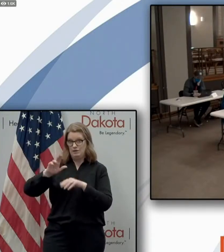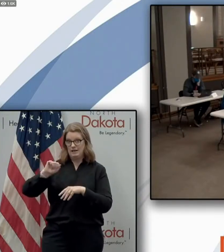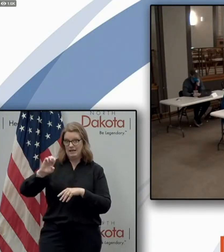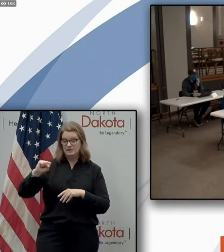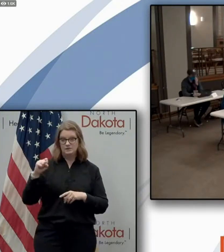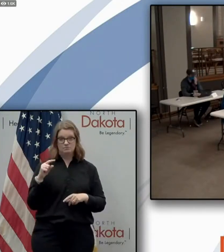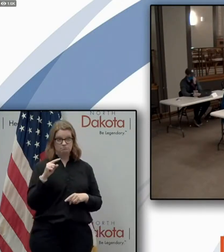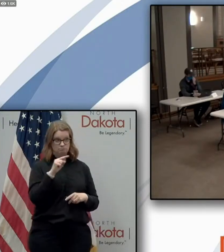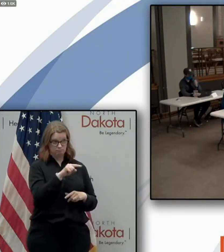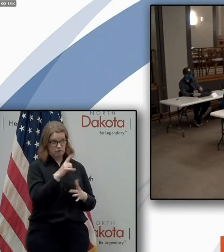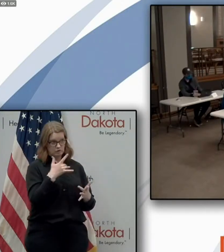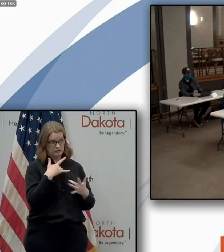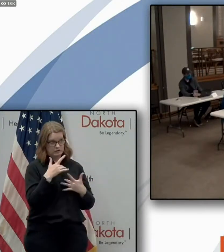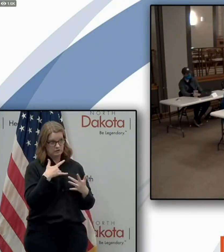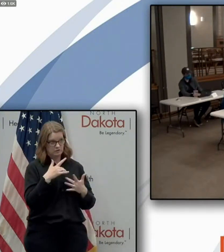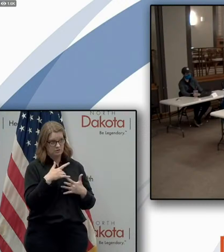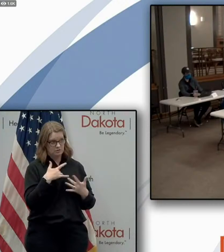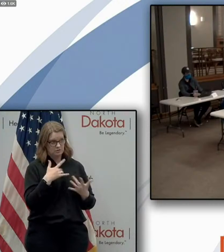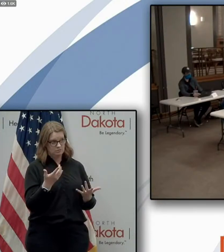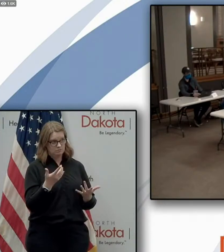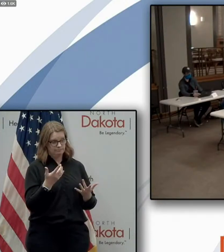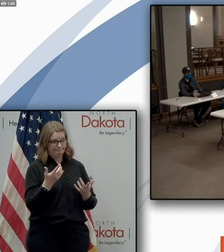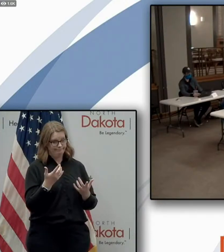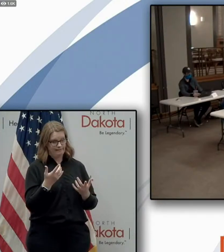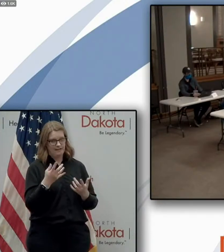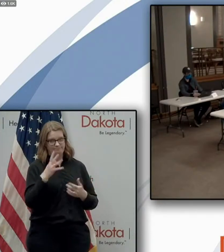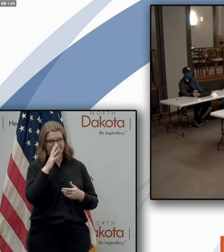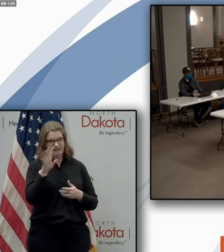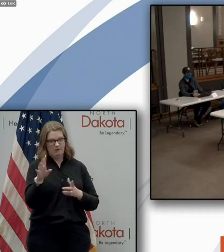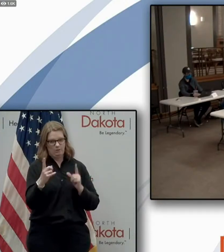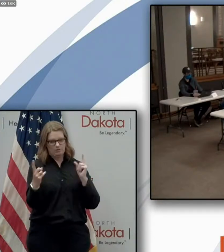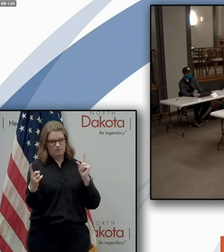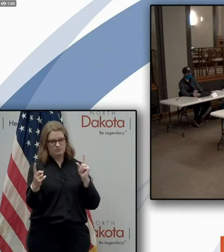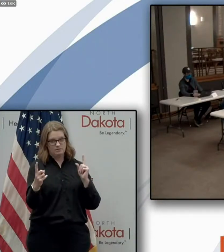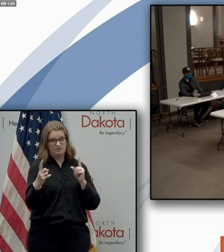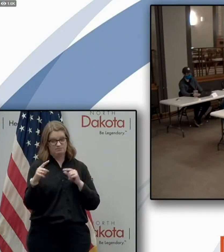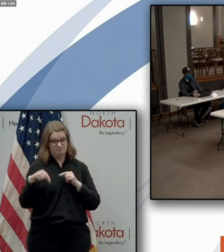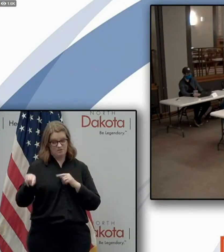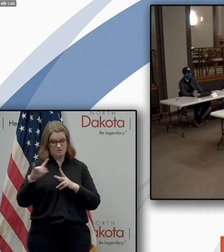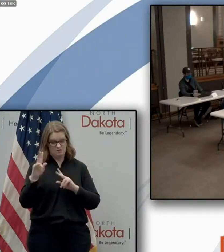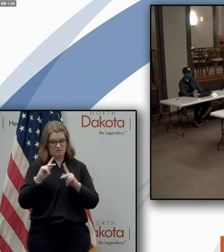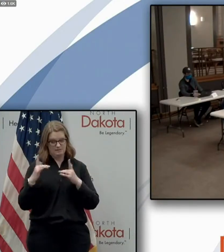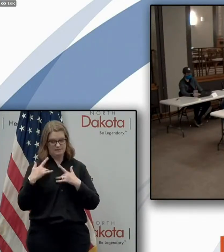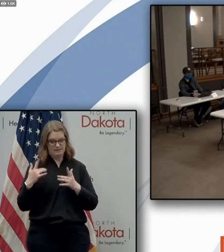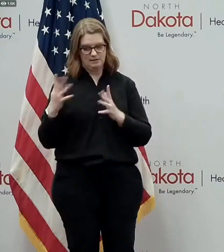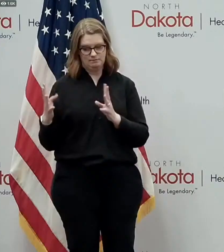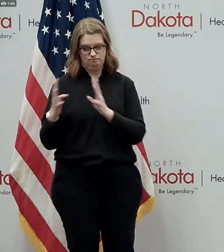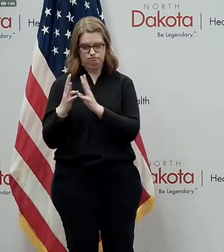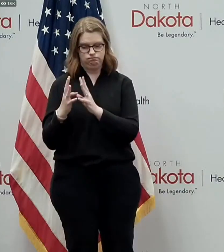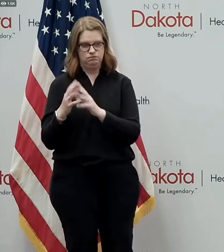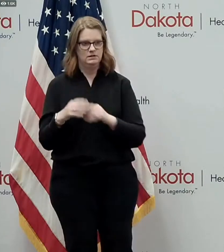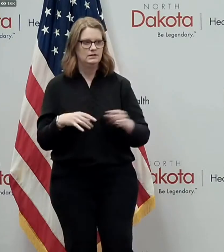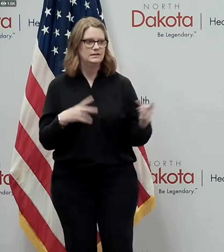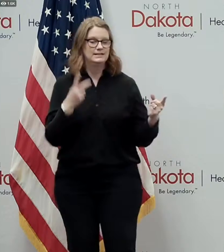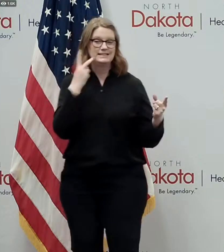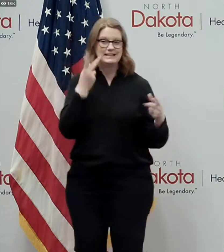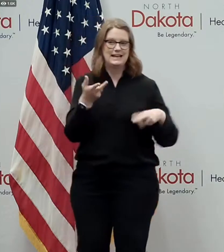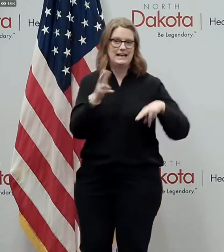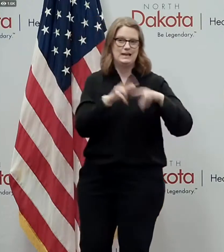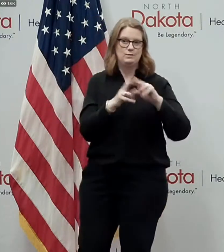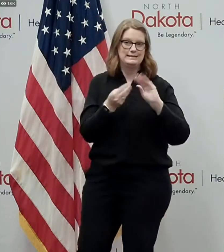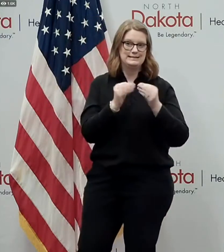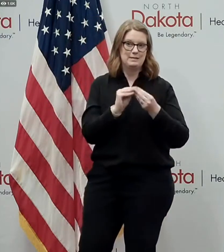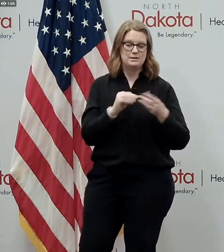that the lack of attention to social distancing may lead to increased numbers? As a mom,